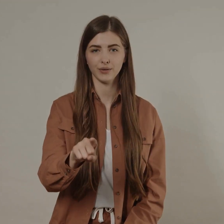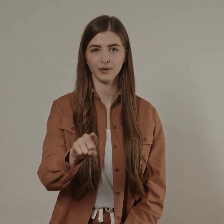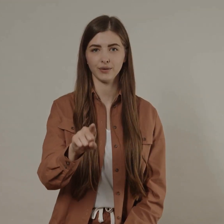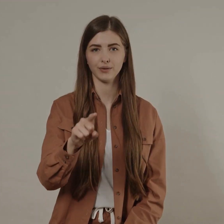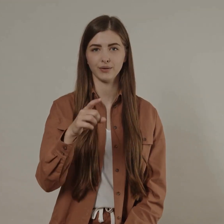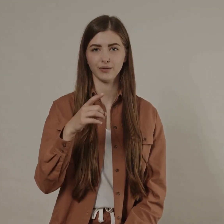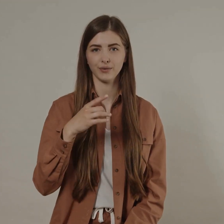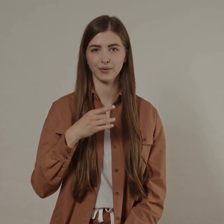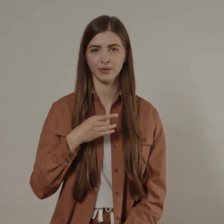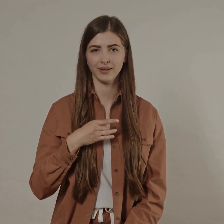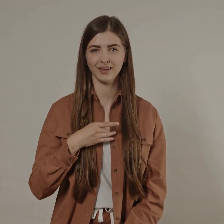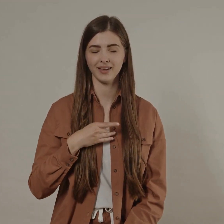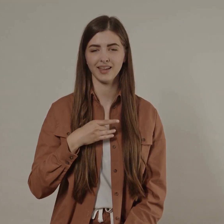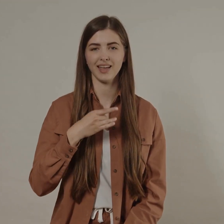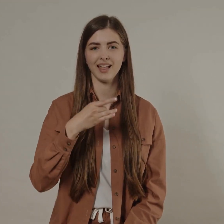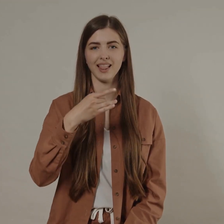What do you like to do?